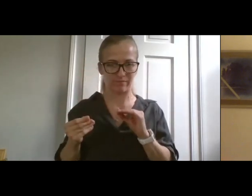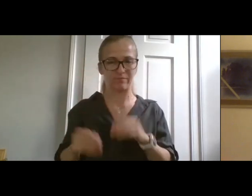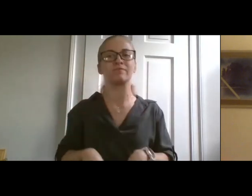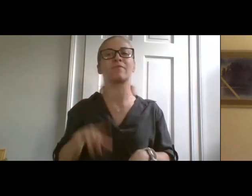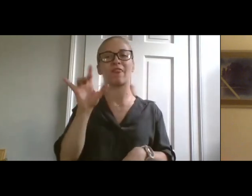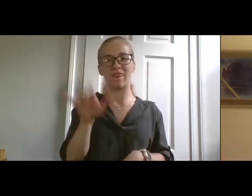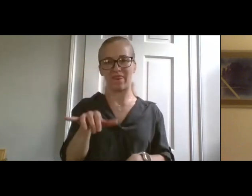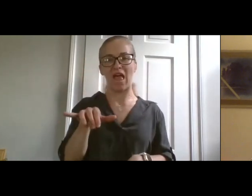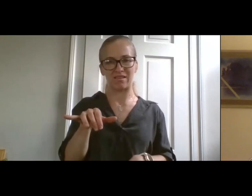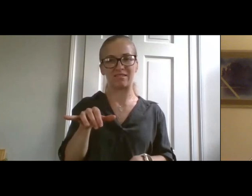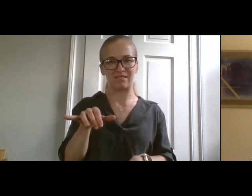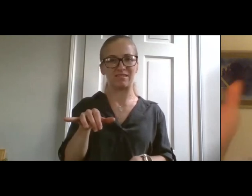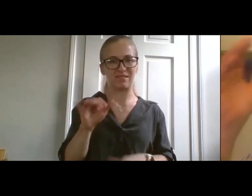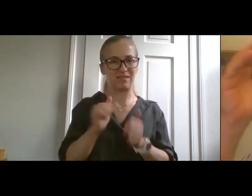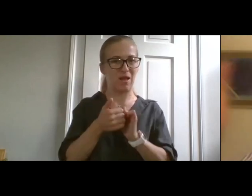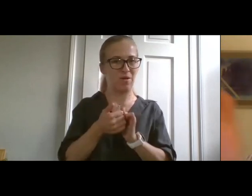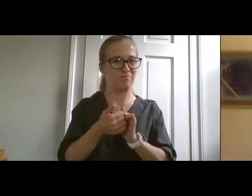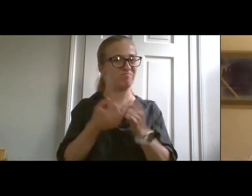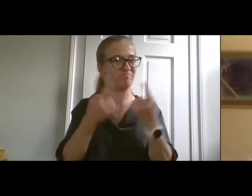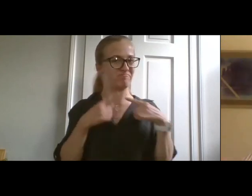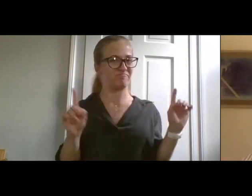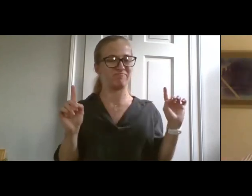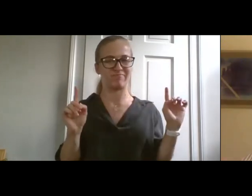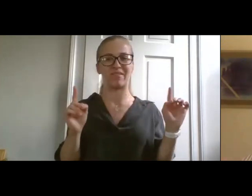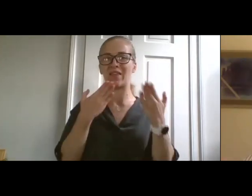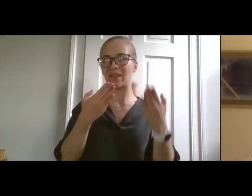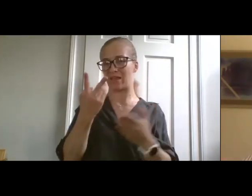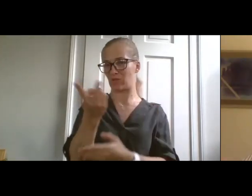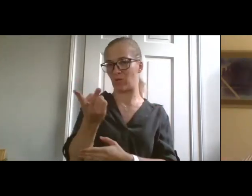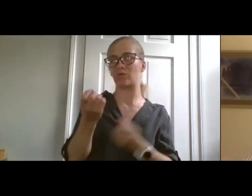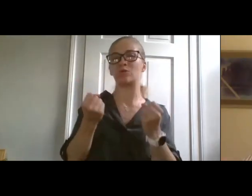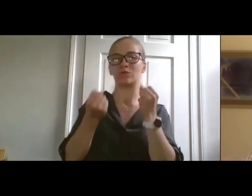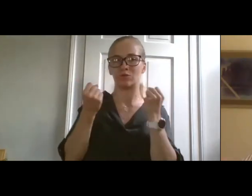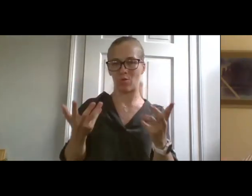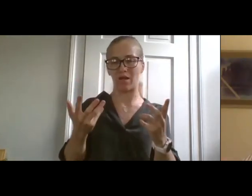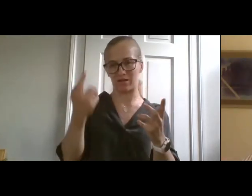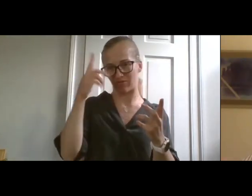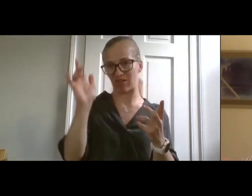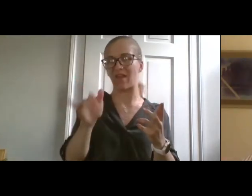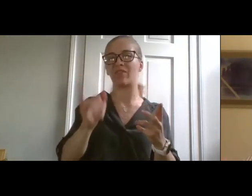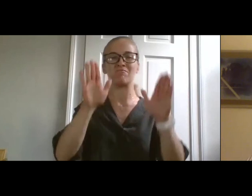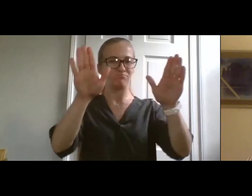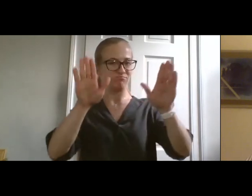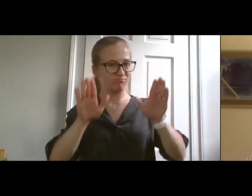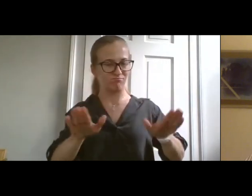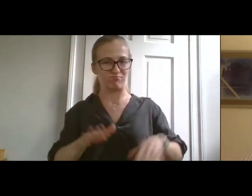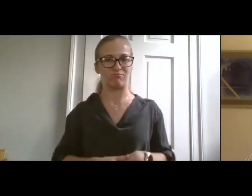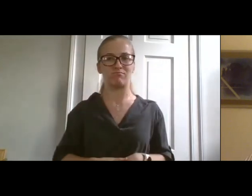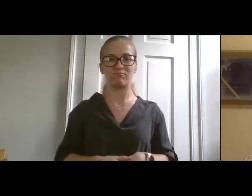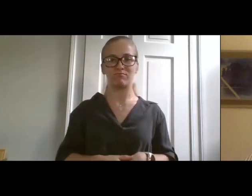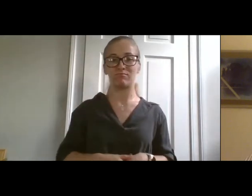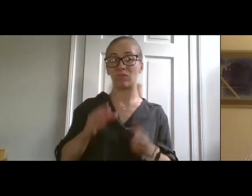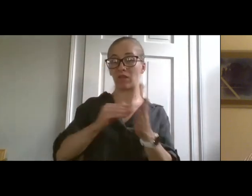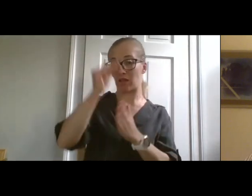how that seems to work so often. But thank you both very, very, very, very much for that. That was magnificent. What the